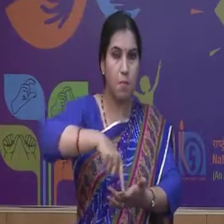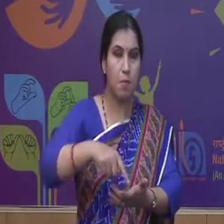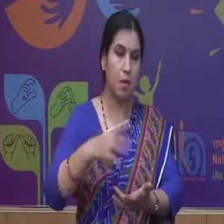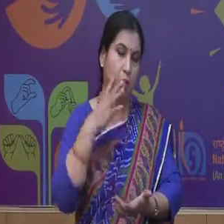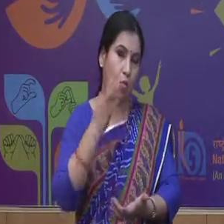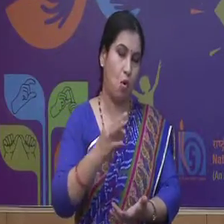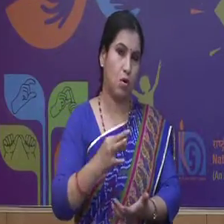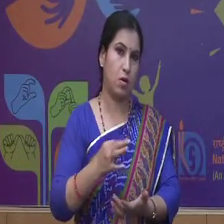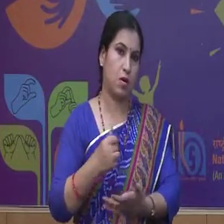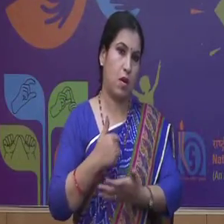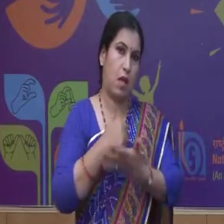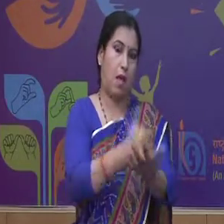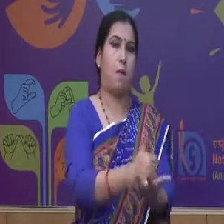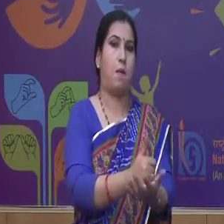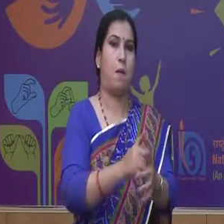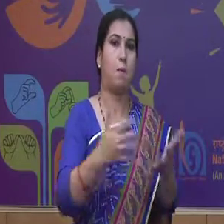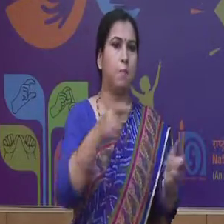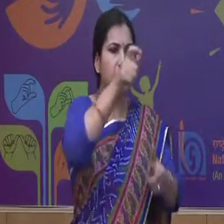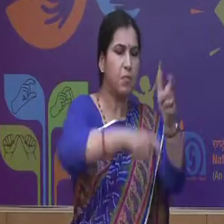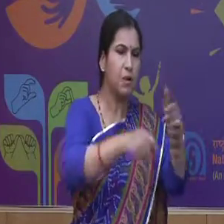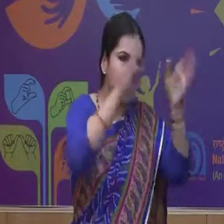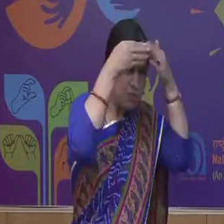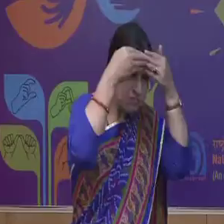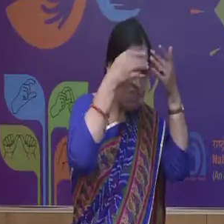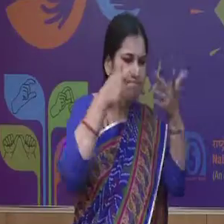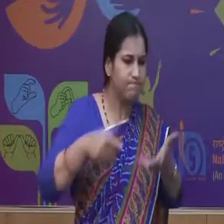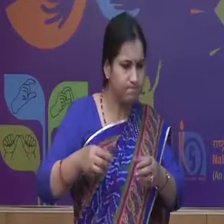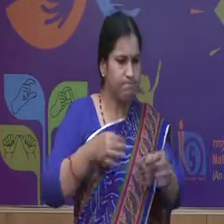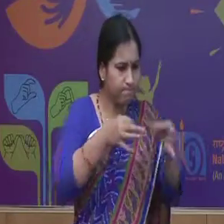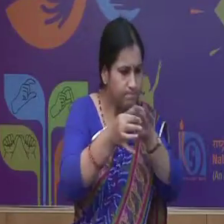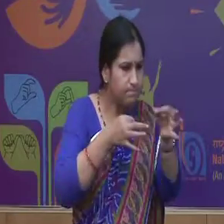old and conservative ideas of people.